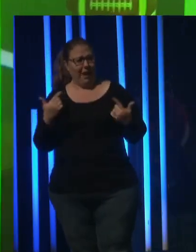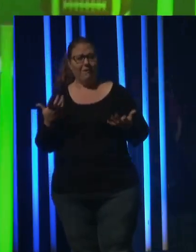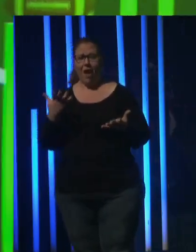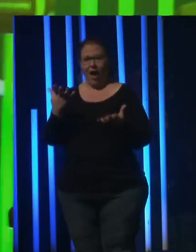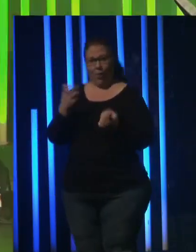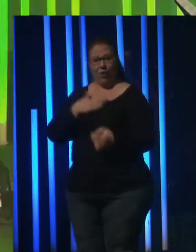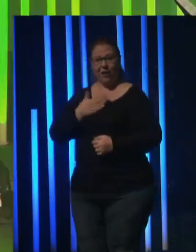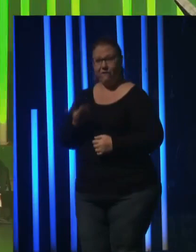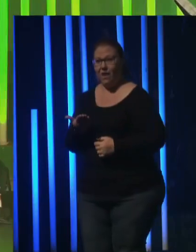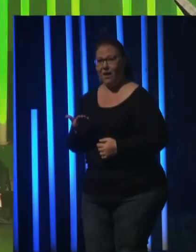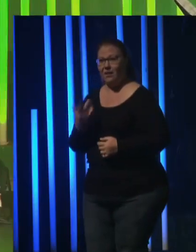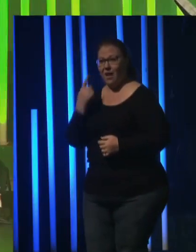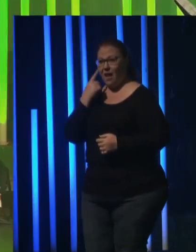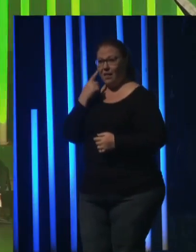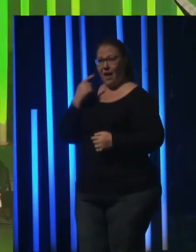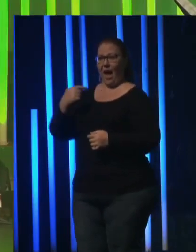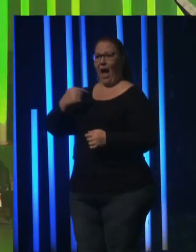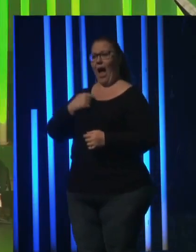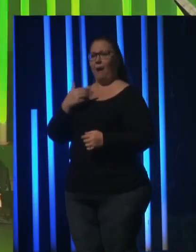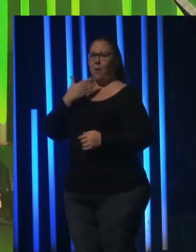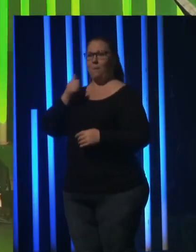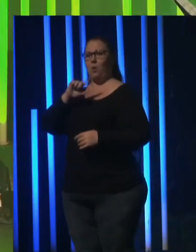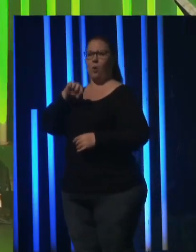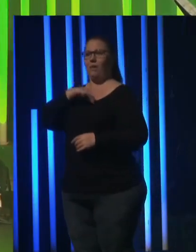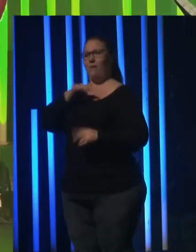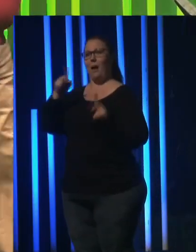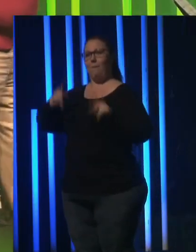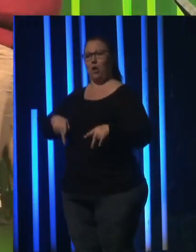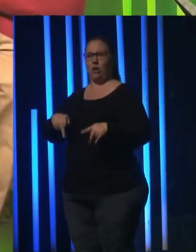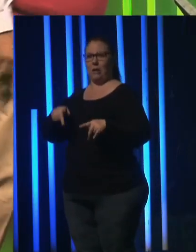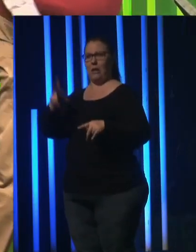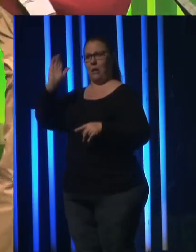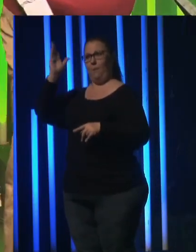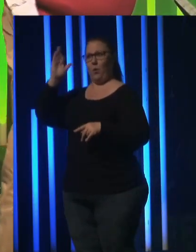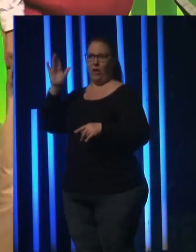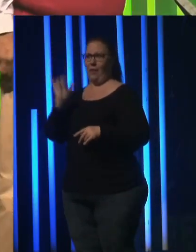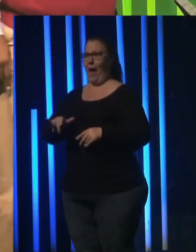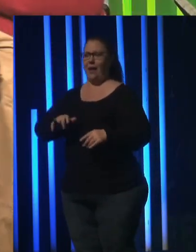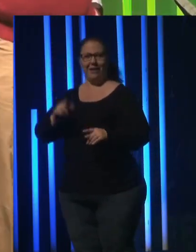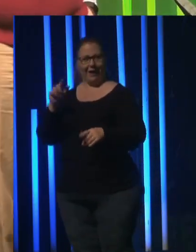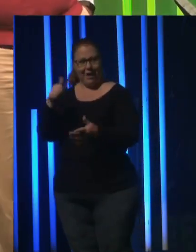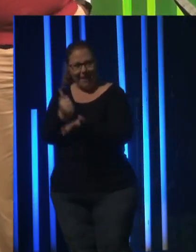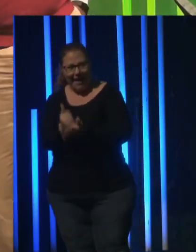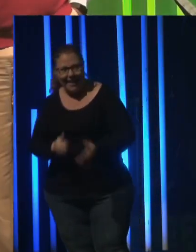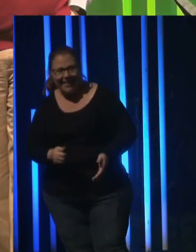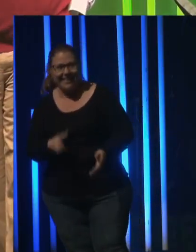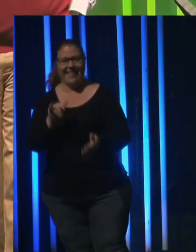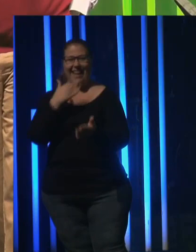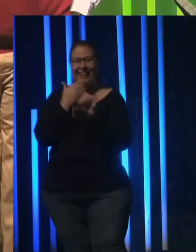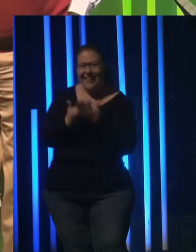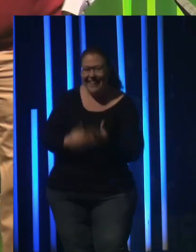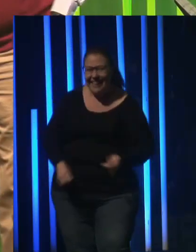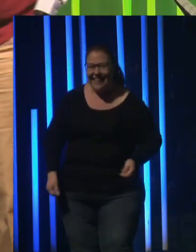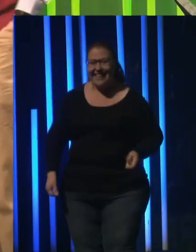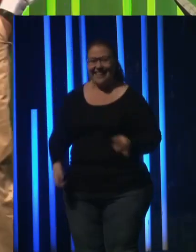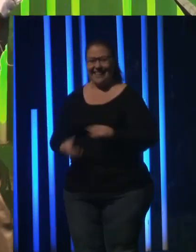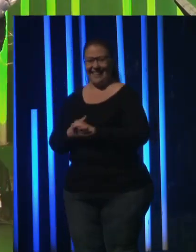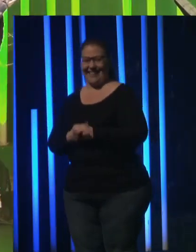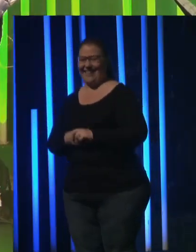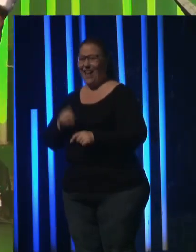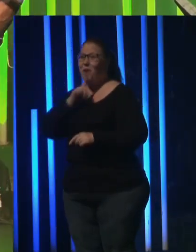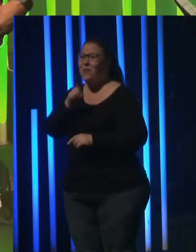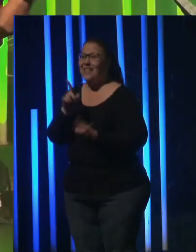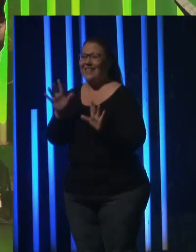confess, I do think I am the most qualified person to preach this message. Amen. Isn't that good? No,